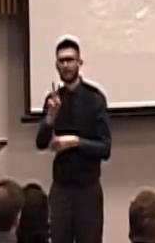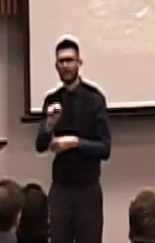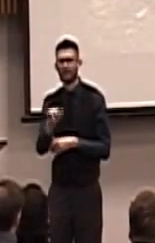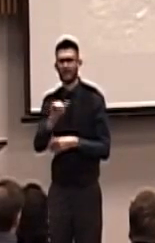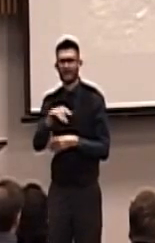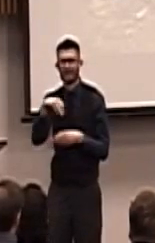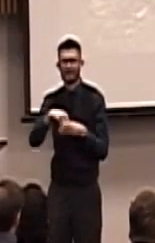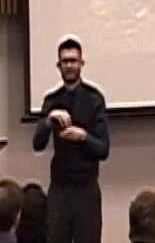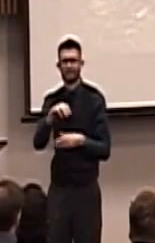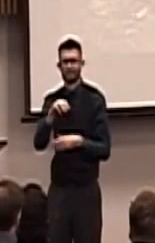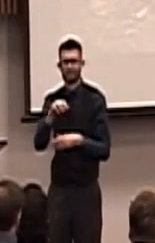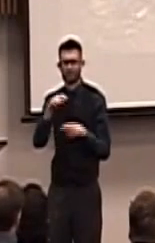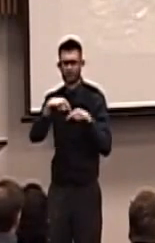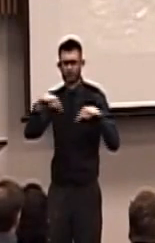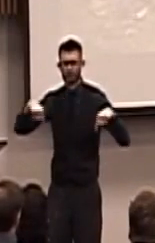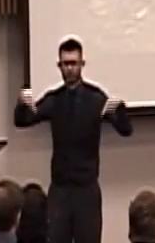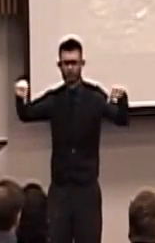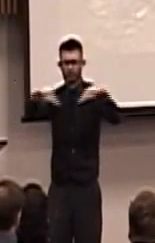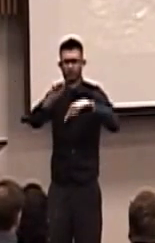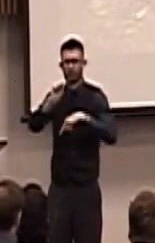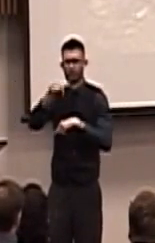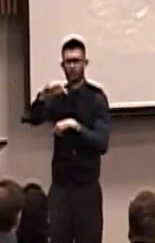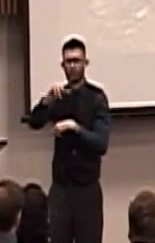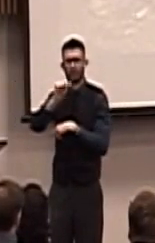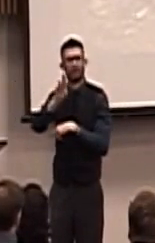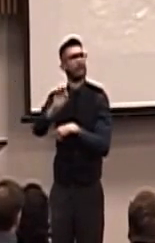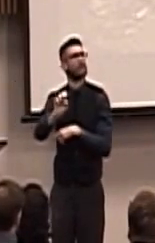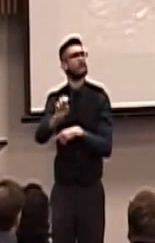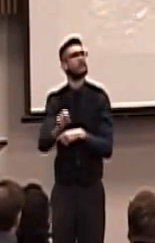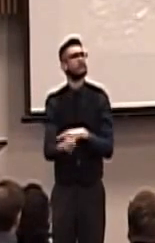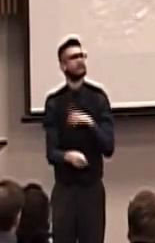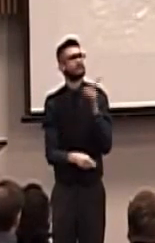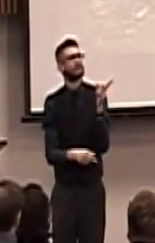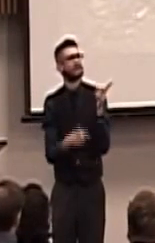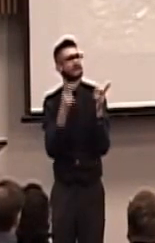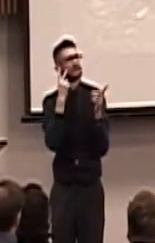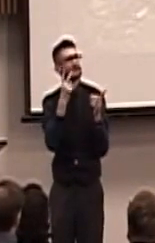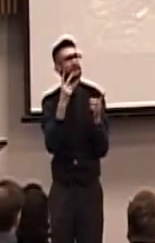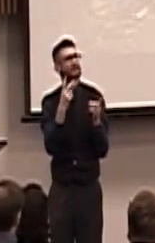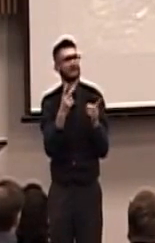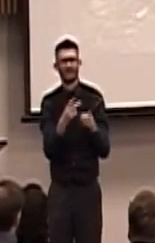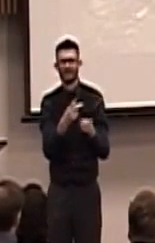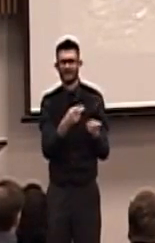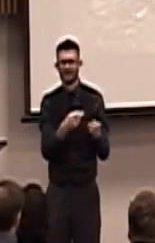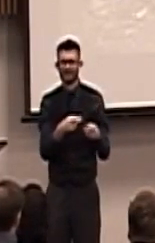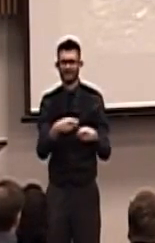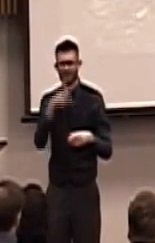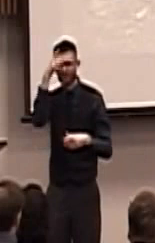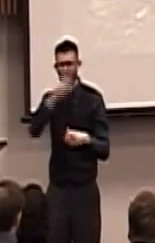that. And here come a brother listening to his solar player.